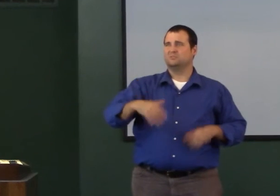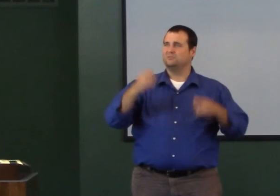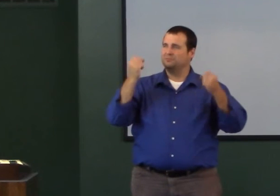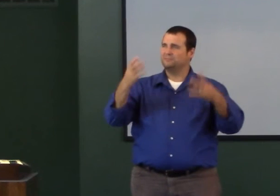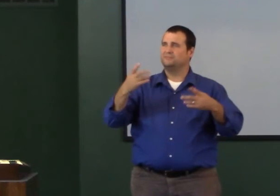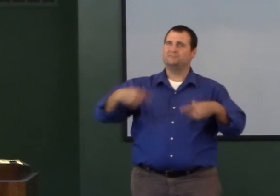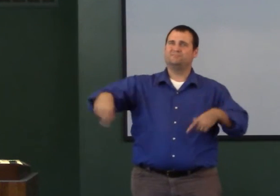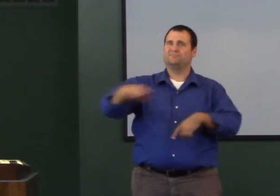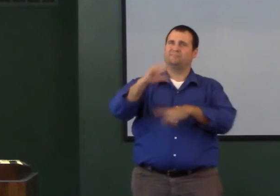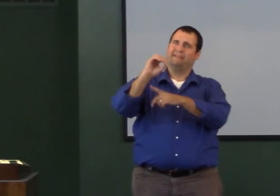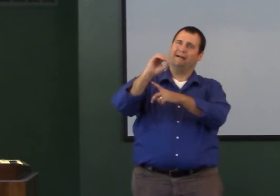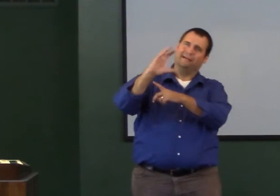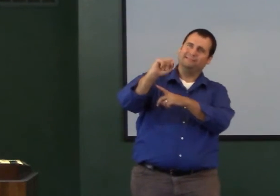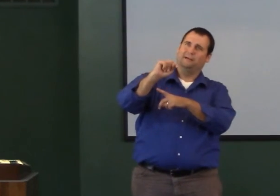Wow.